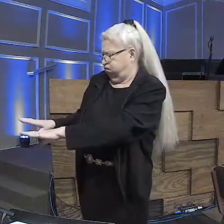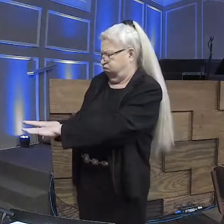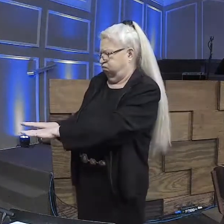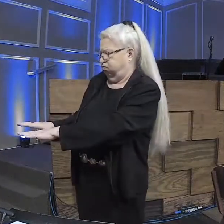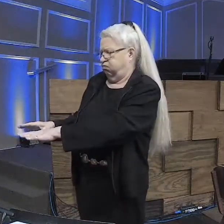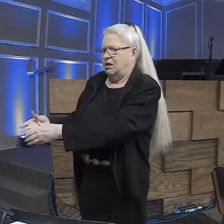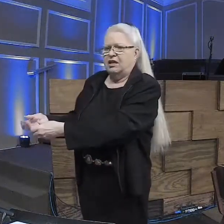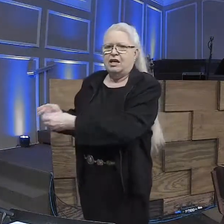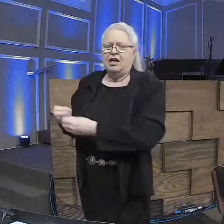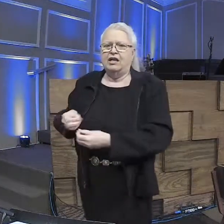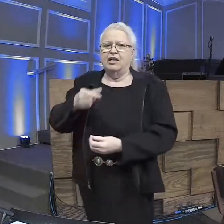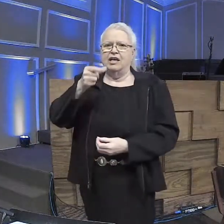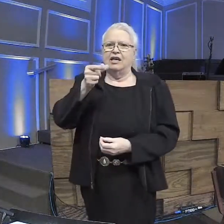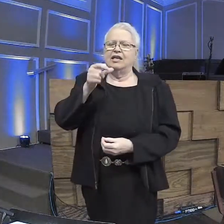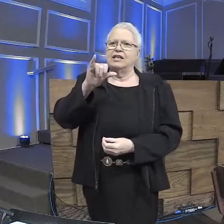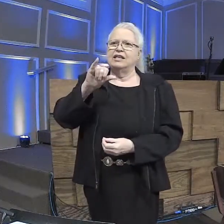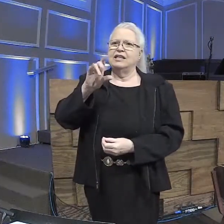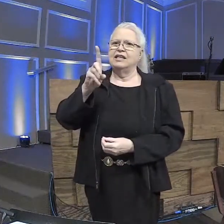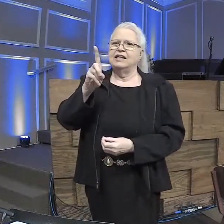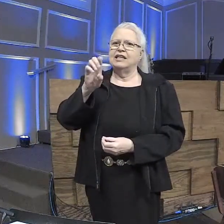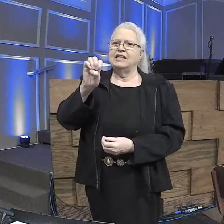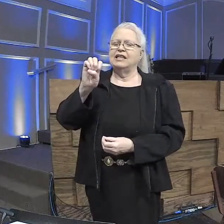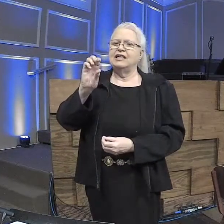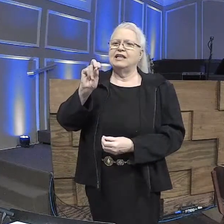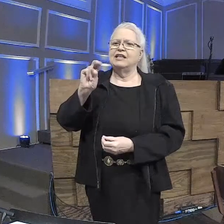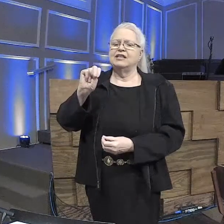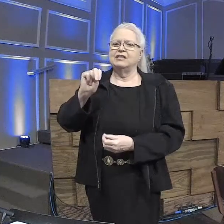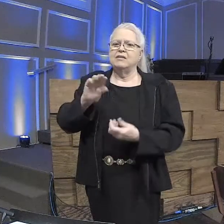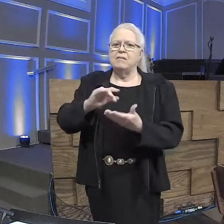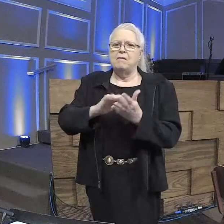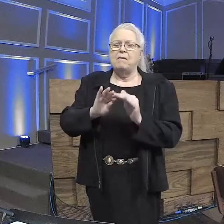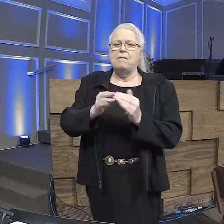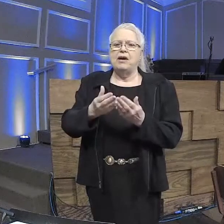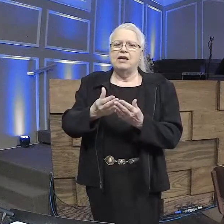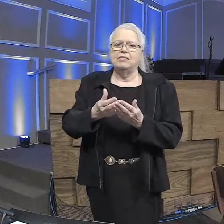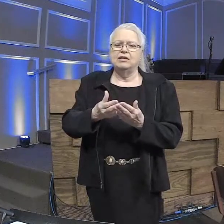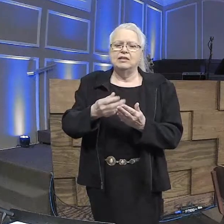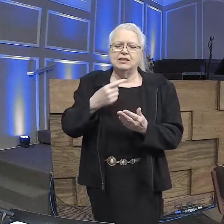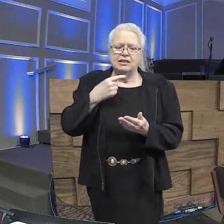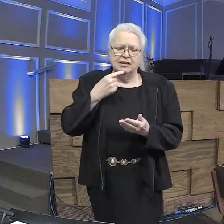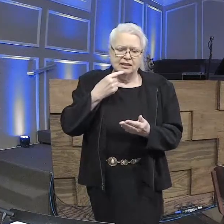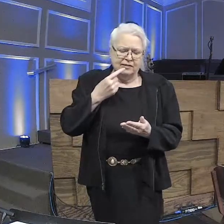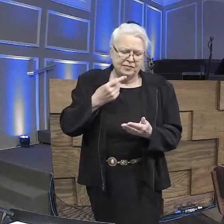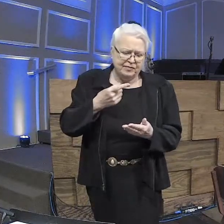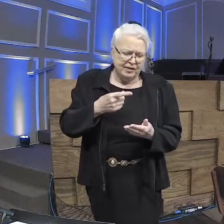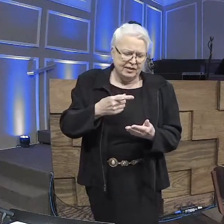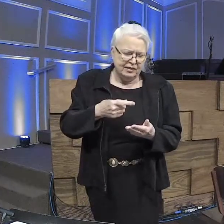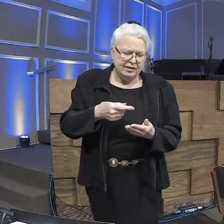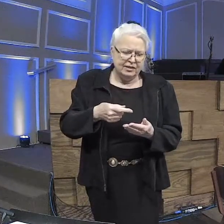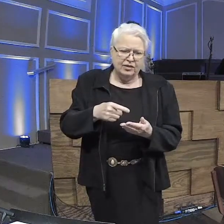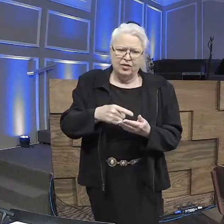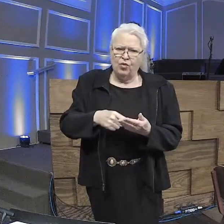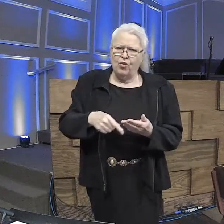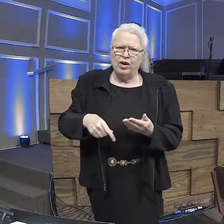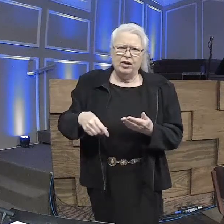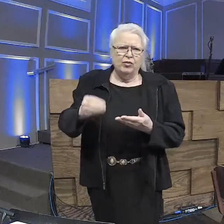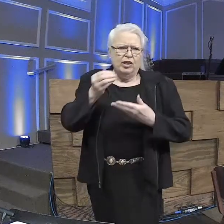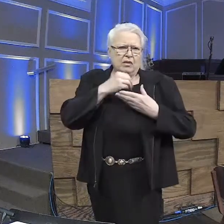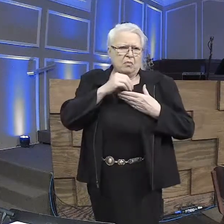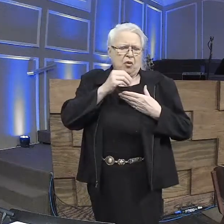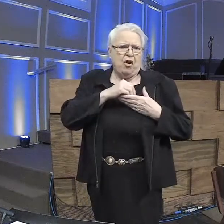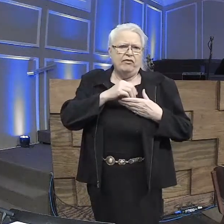opened it providentially as it would be to Mark chapter 8, verse 36. It says, "For what will profit a man if he gain the whole world and lose his own